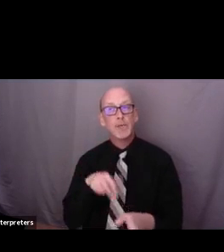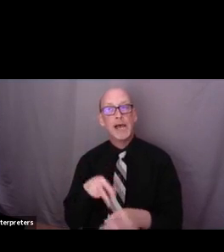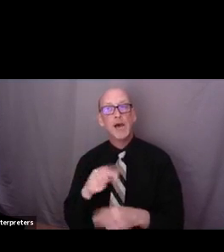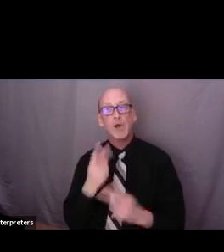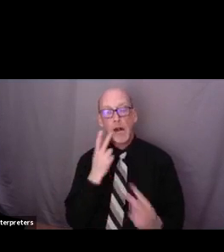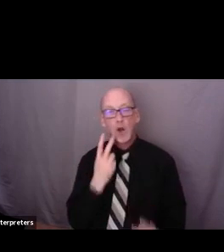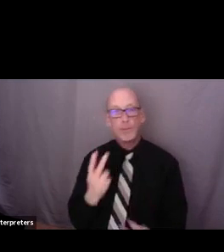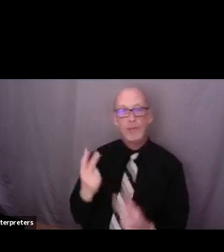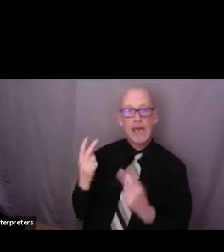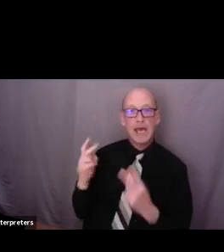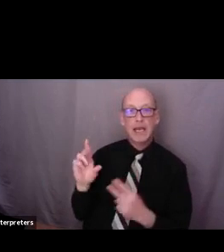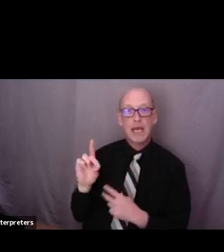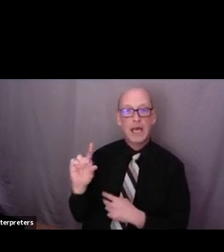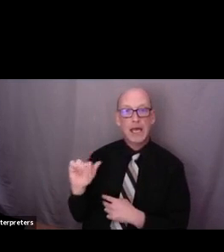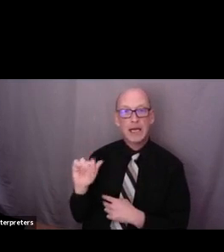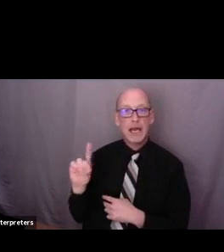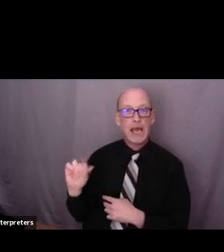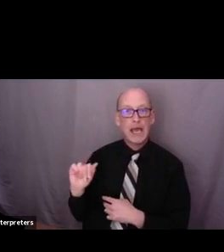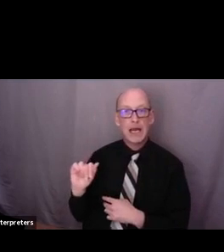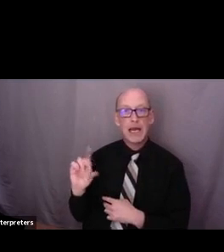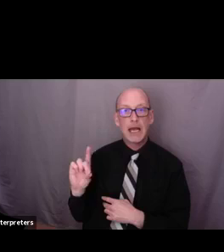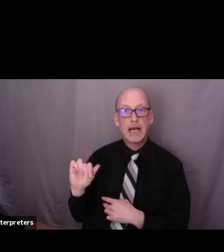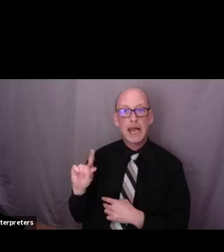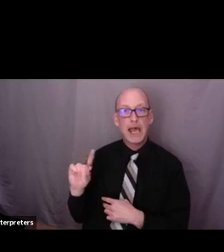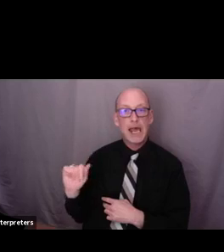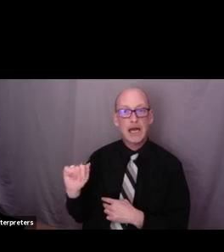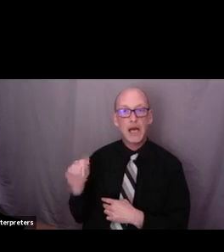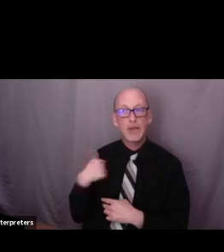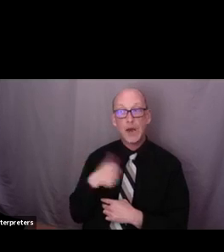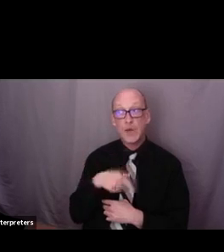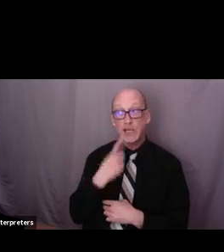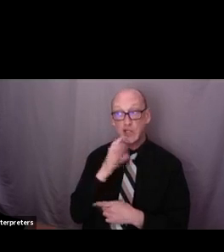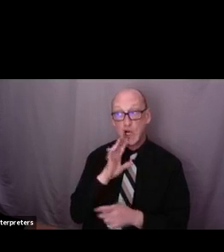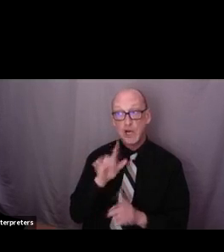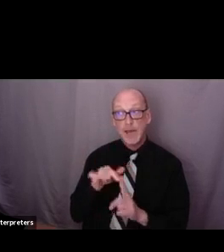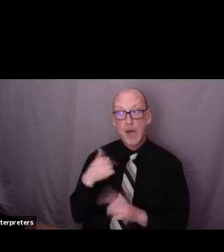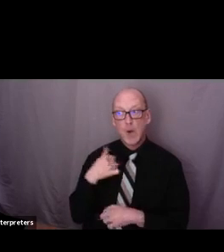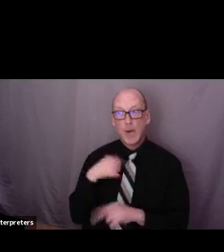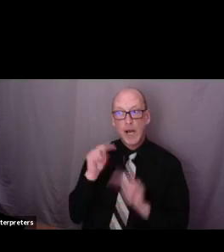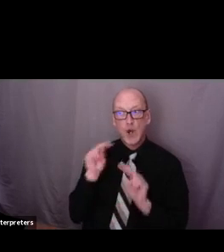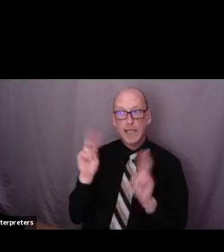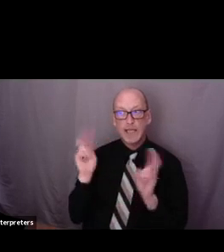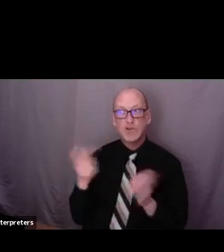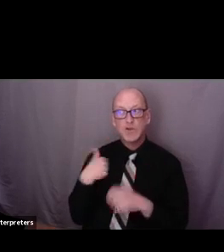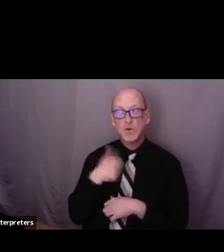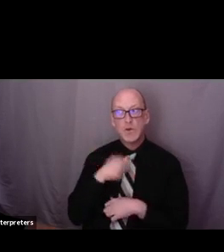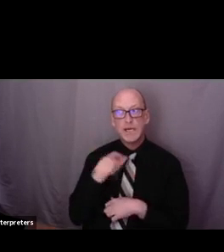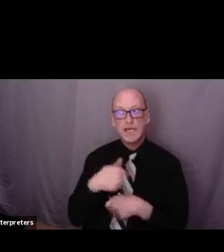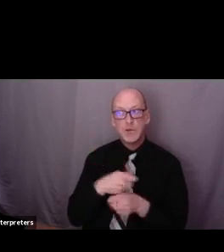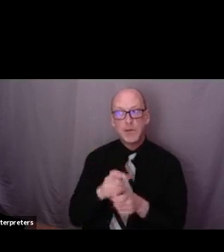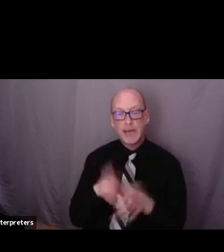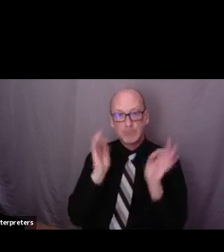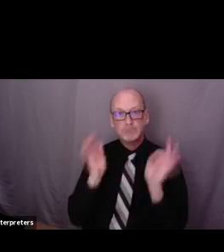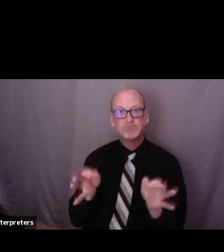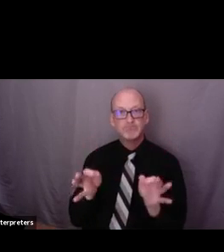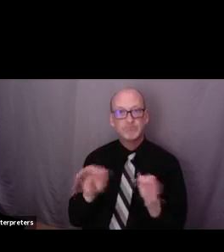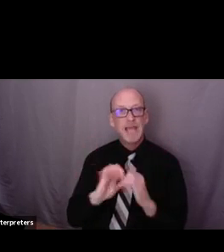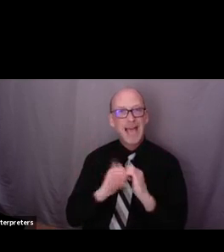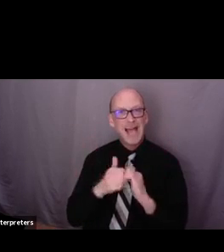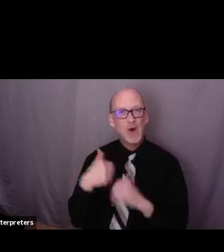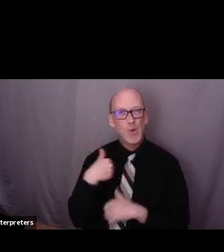the data, like we just talked about, look at our issues, that we're going to have to make a decision on how do